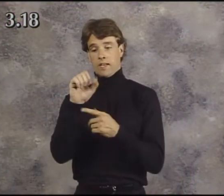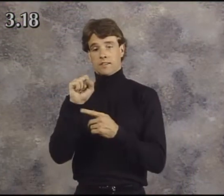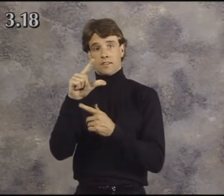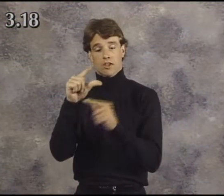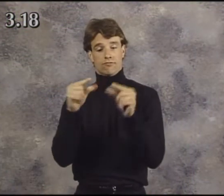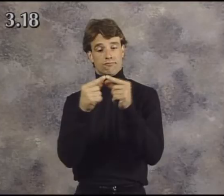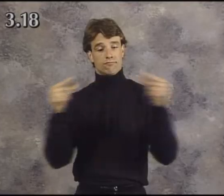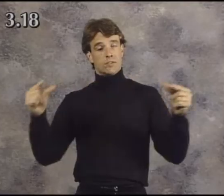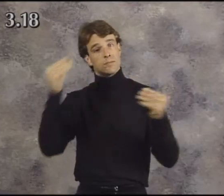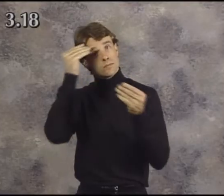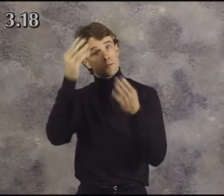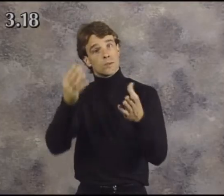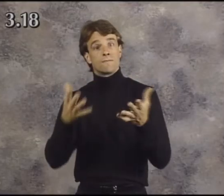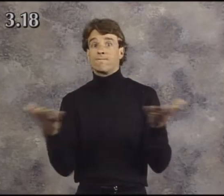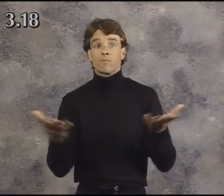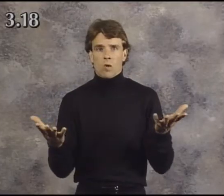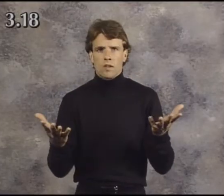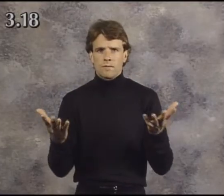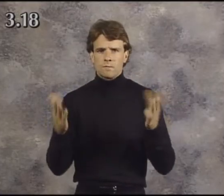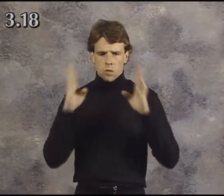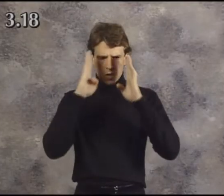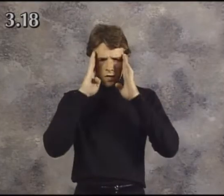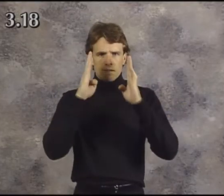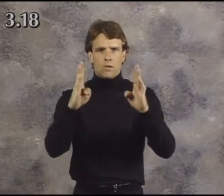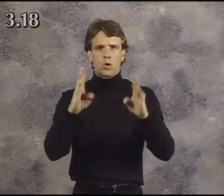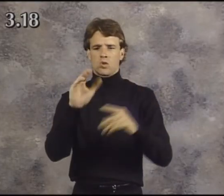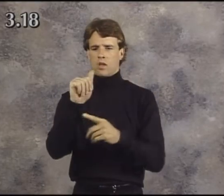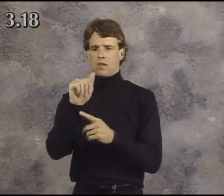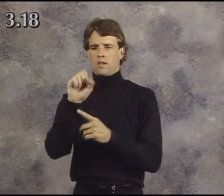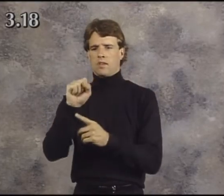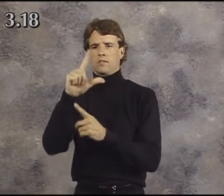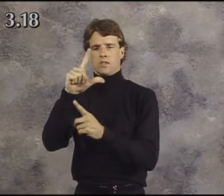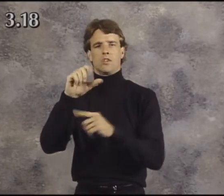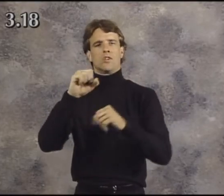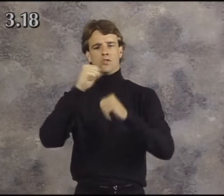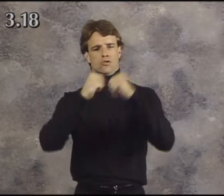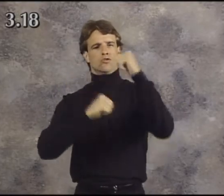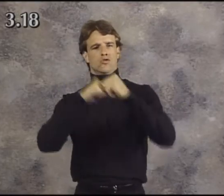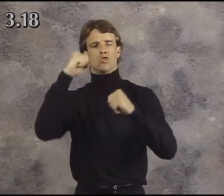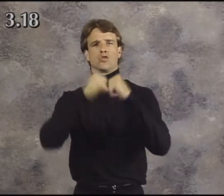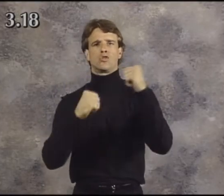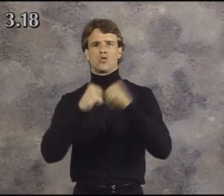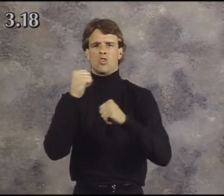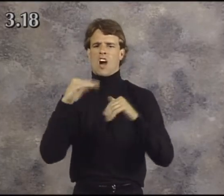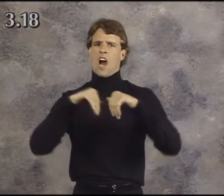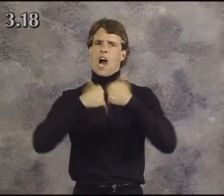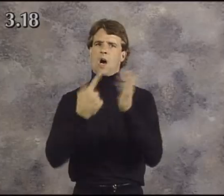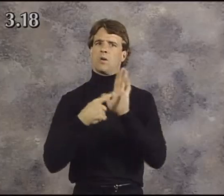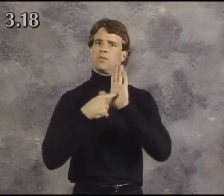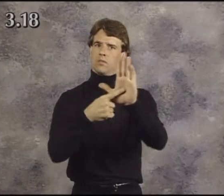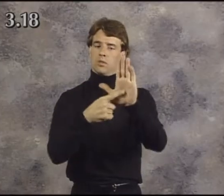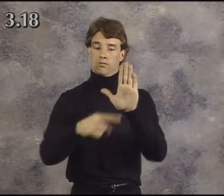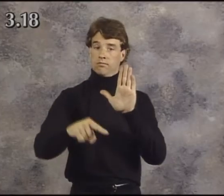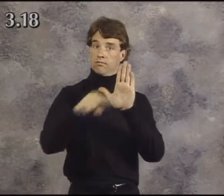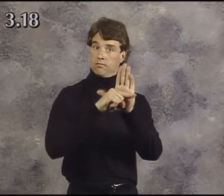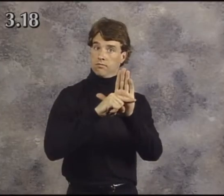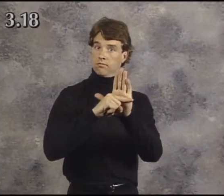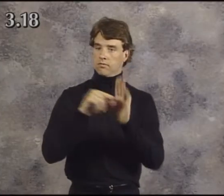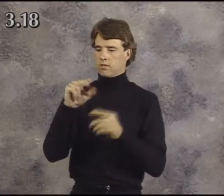Today's grammatical notes will focus on how the concept of negation is